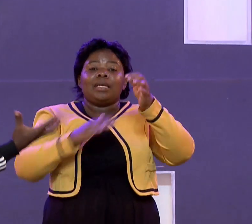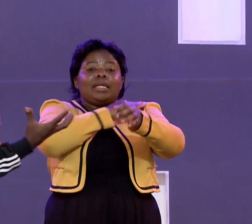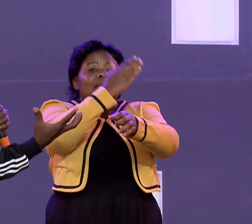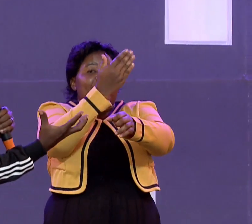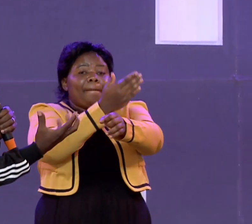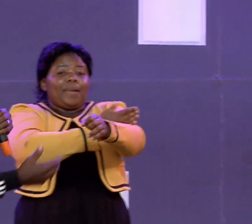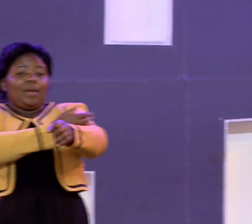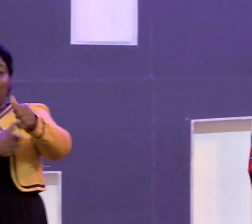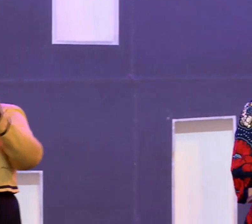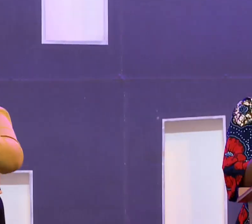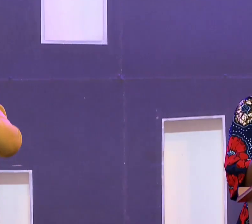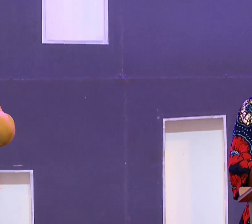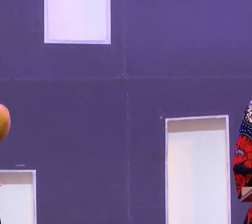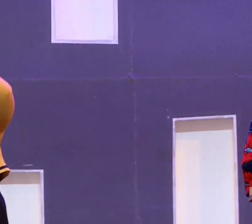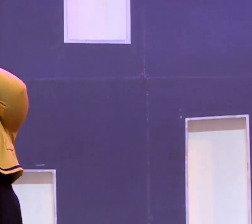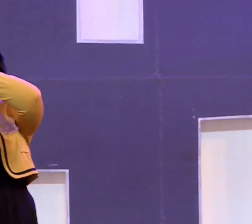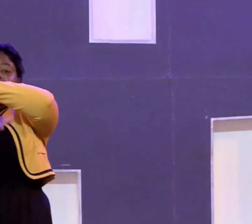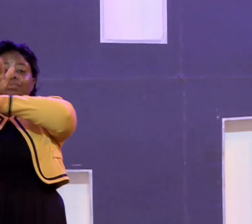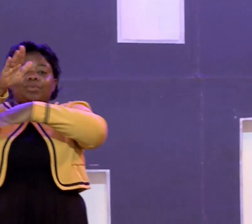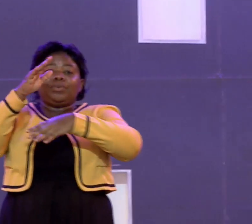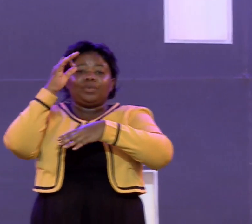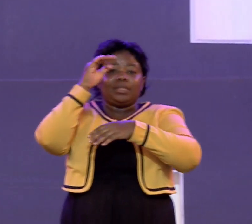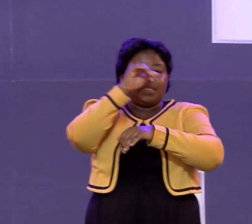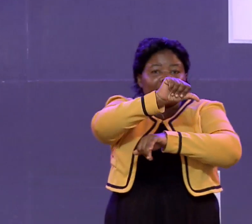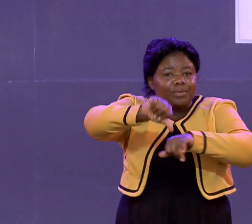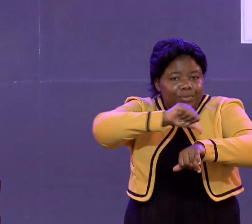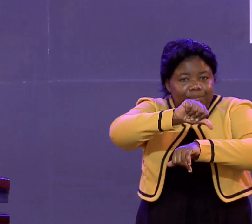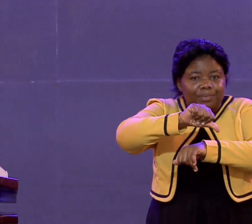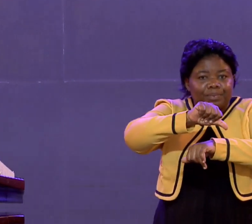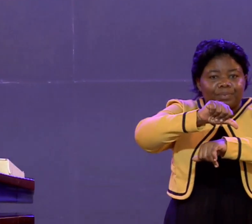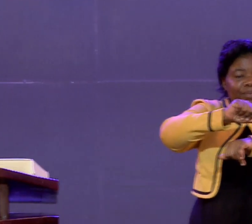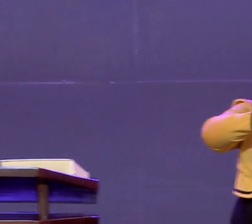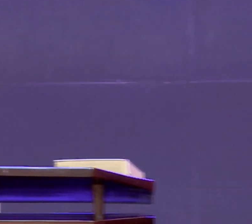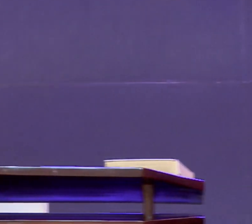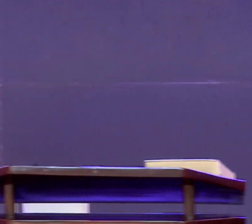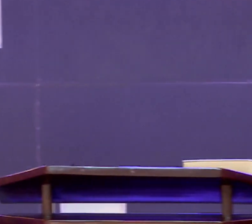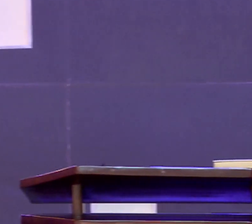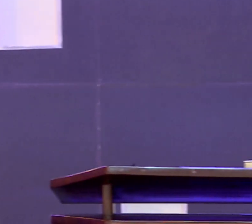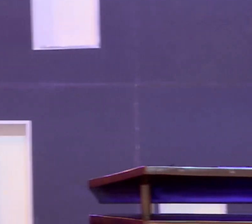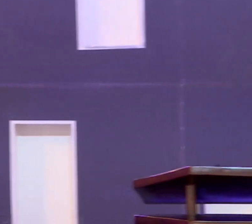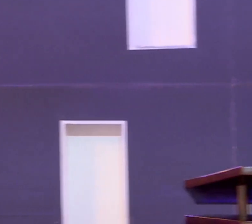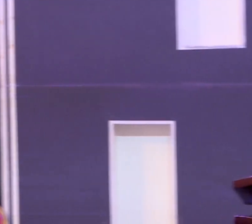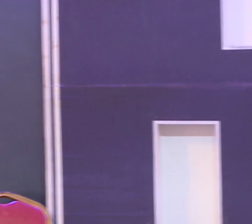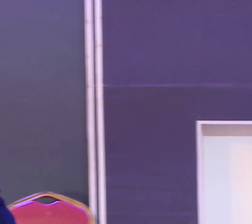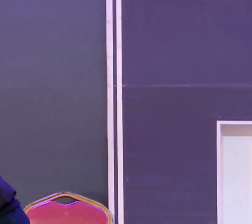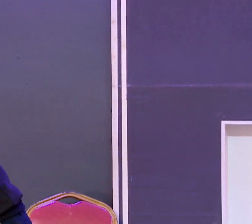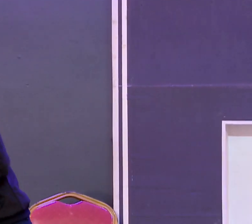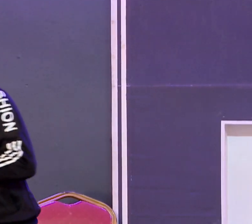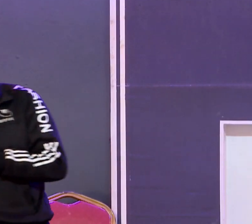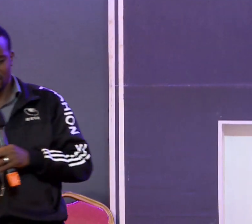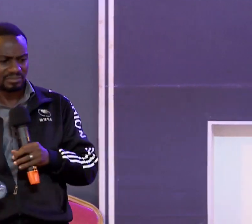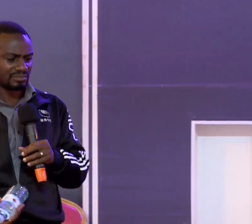Amanyi agawanirira ekyobwa Katonda. The power that sustains the godly things. Amanya agawanirira ekyomuwendo. The power